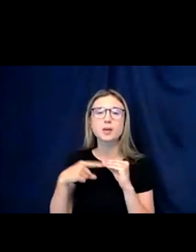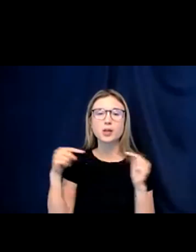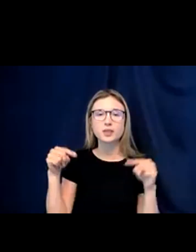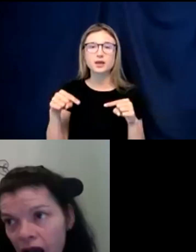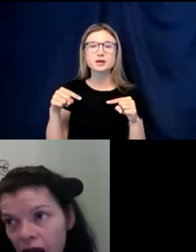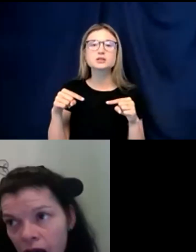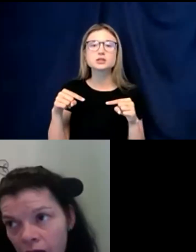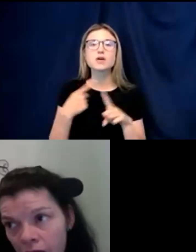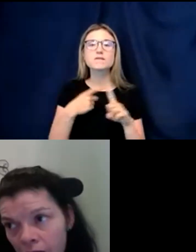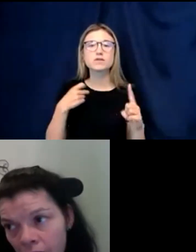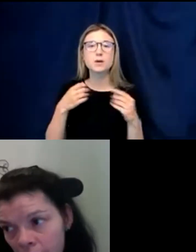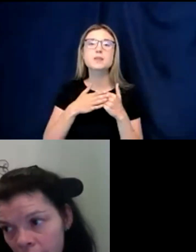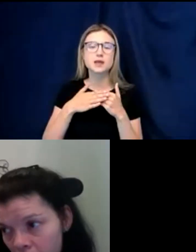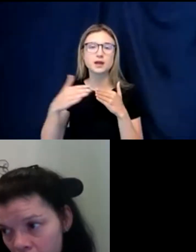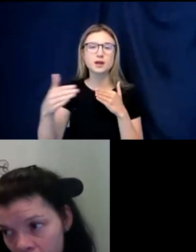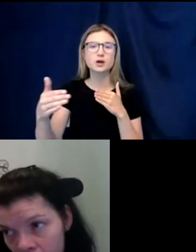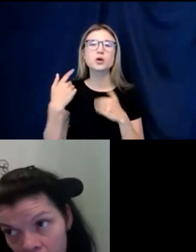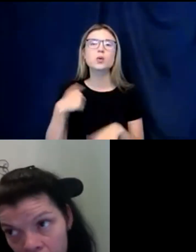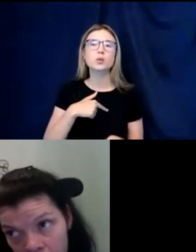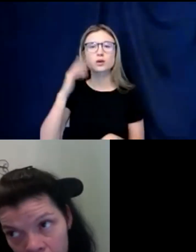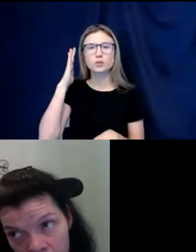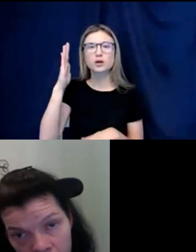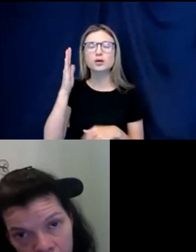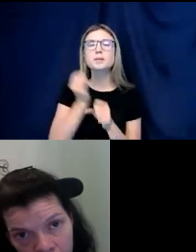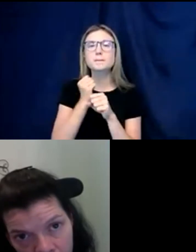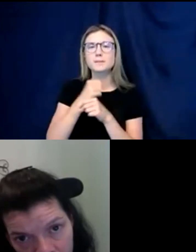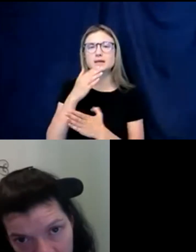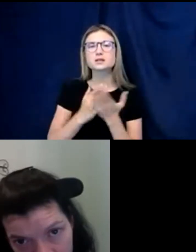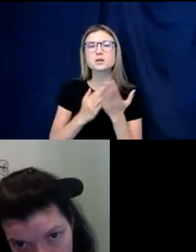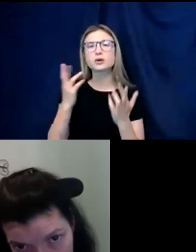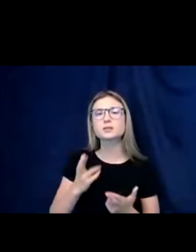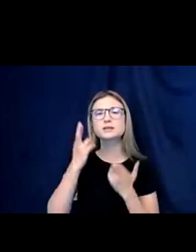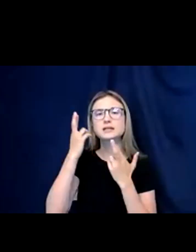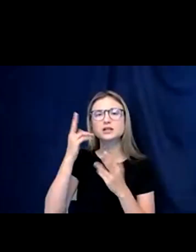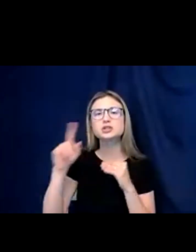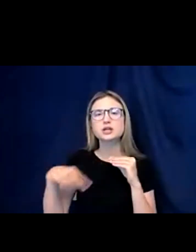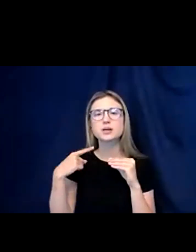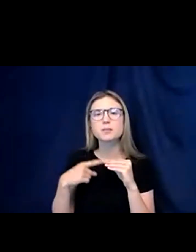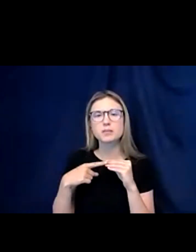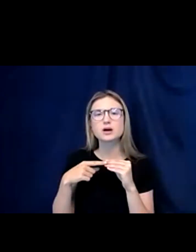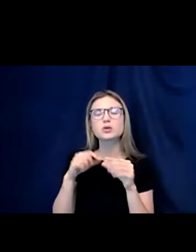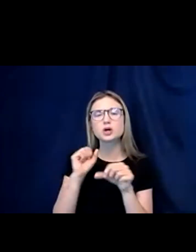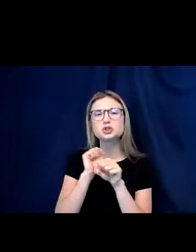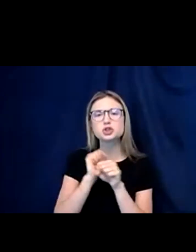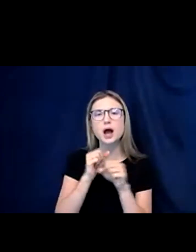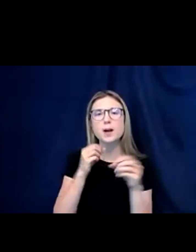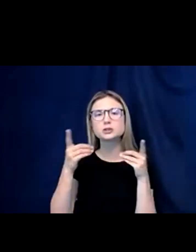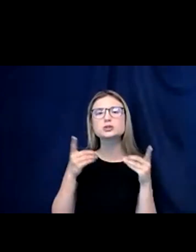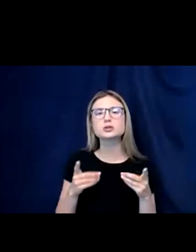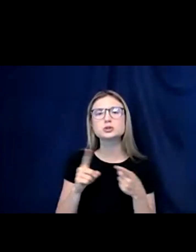we're going to make some recommendations in regards to a job description to make sure that this